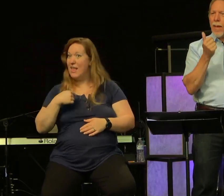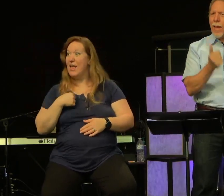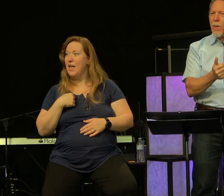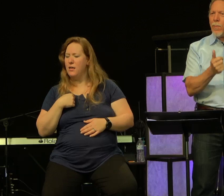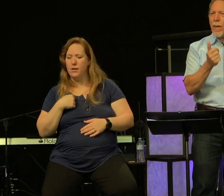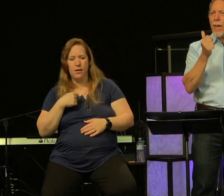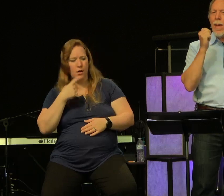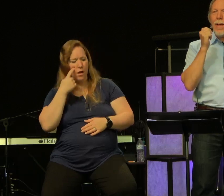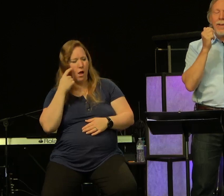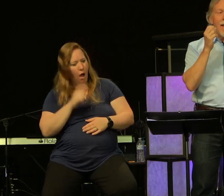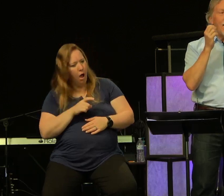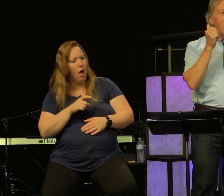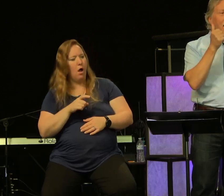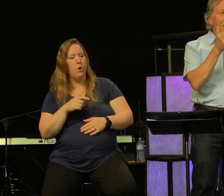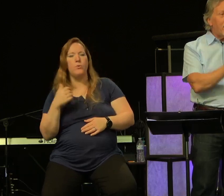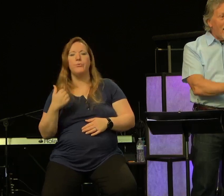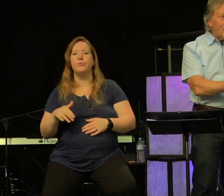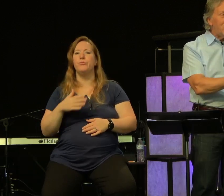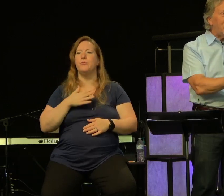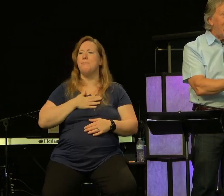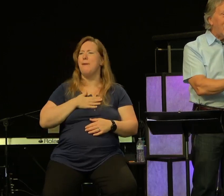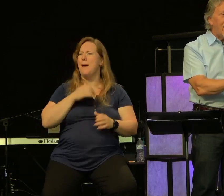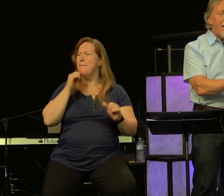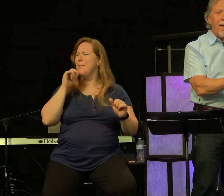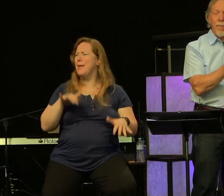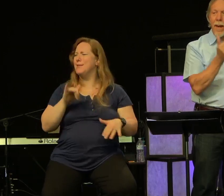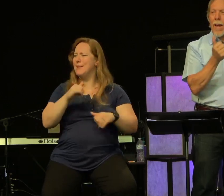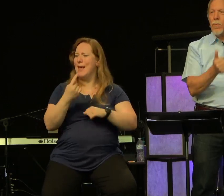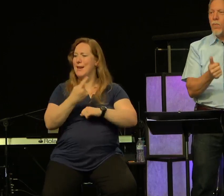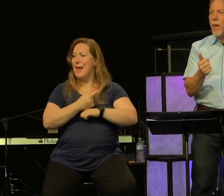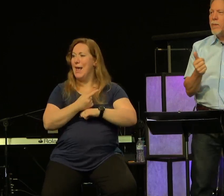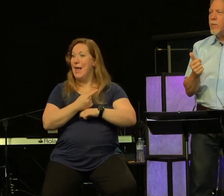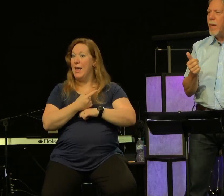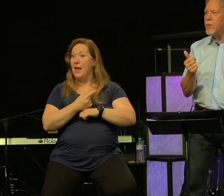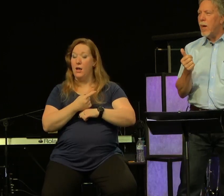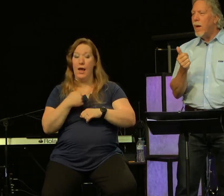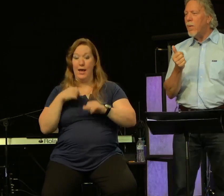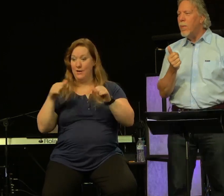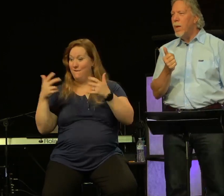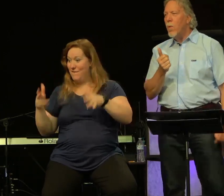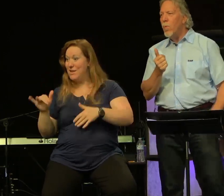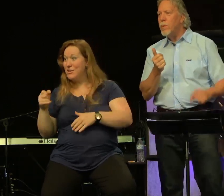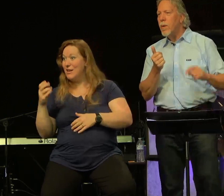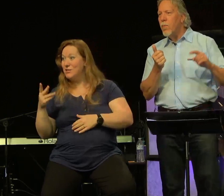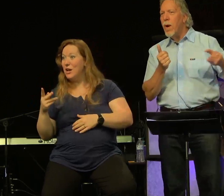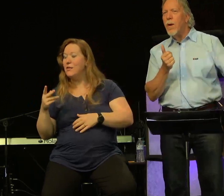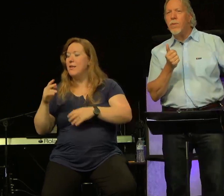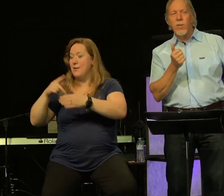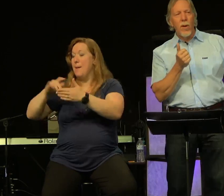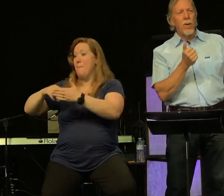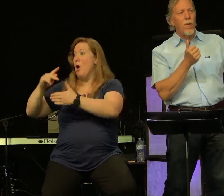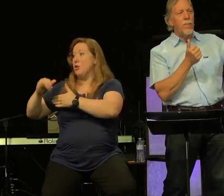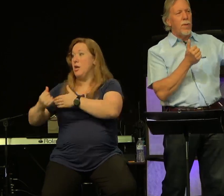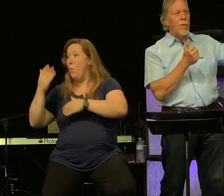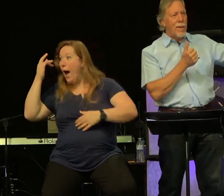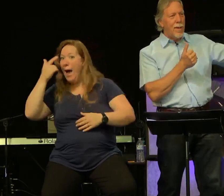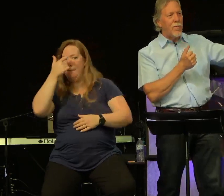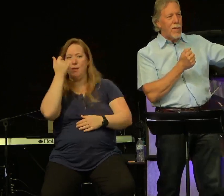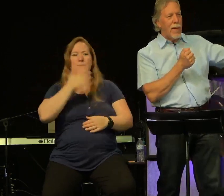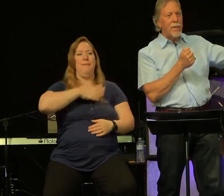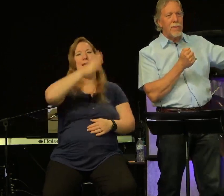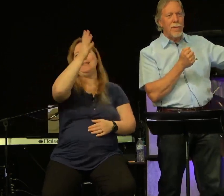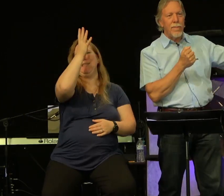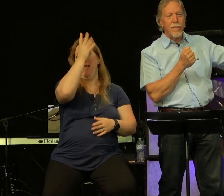realized it hit me that my blessing that day and being able to finish that job was a direct result of him doing the